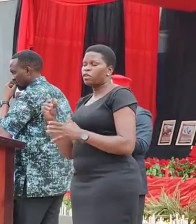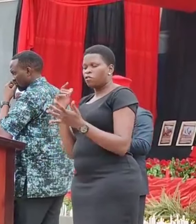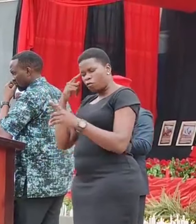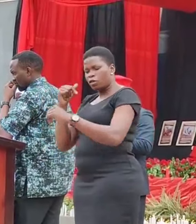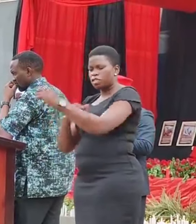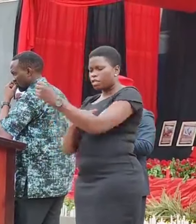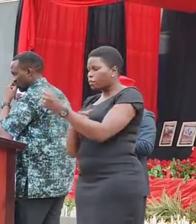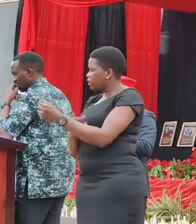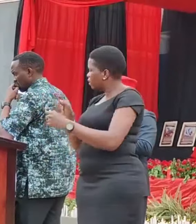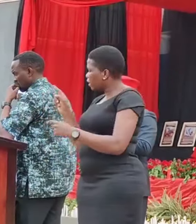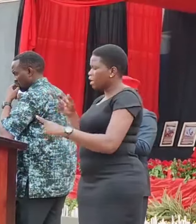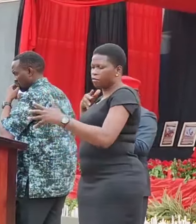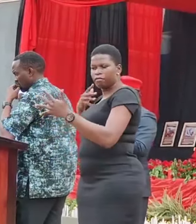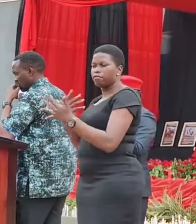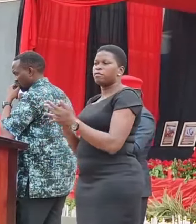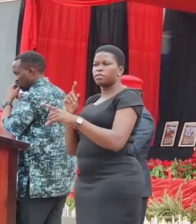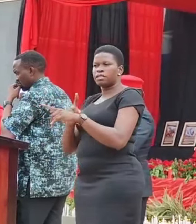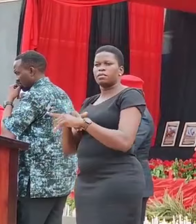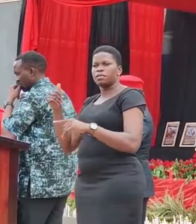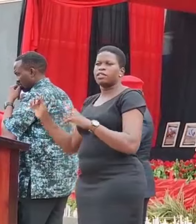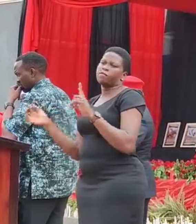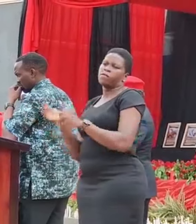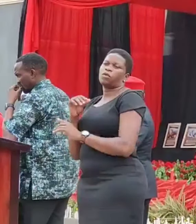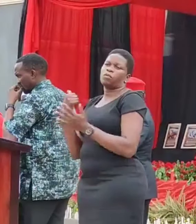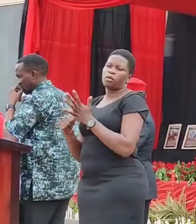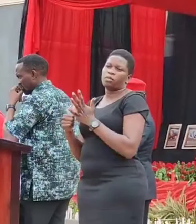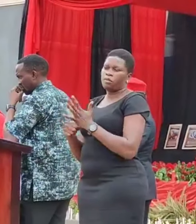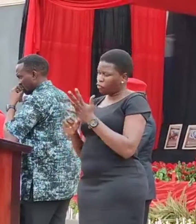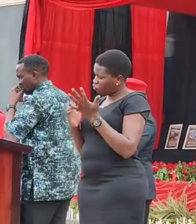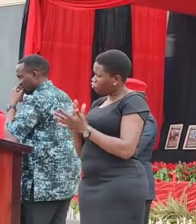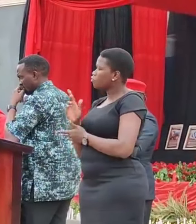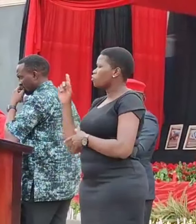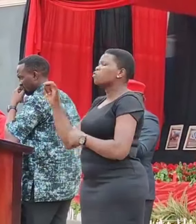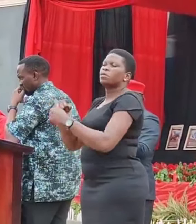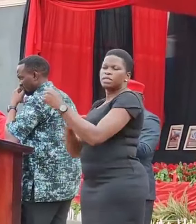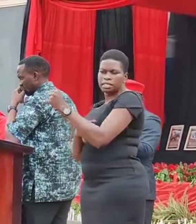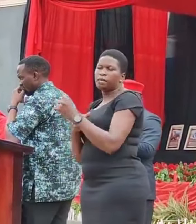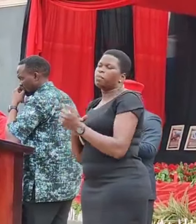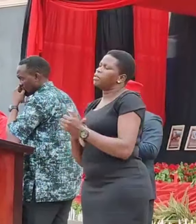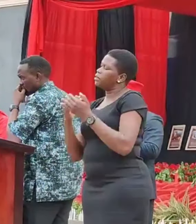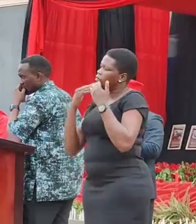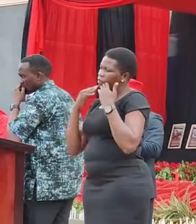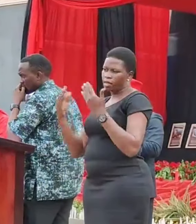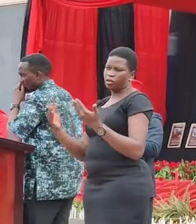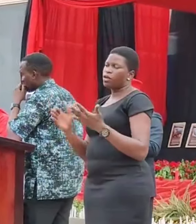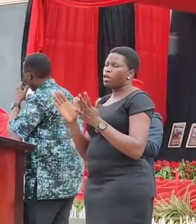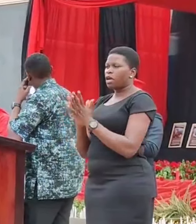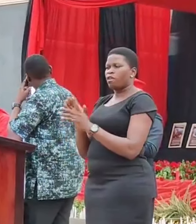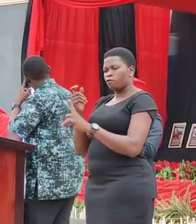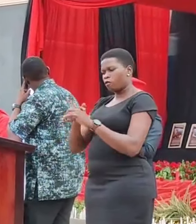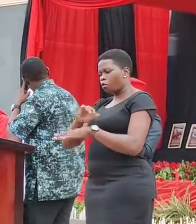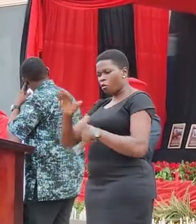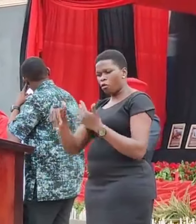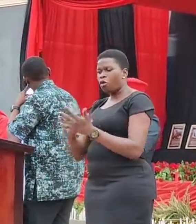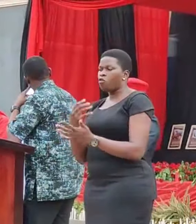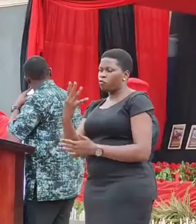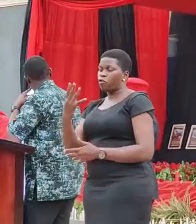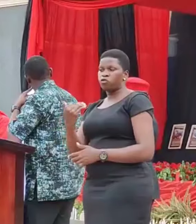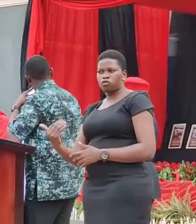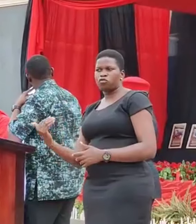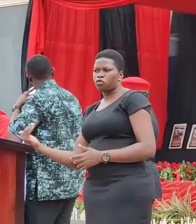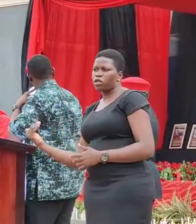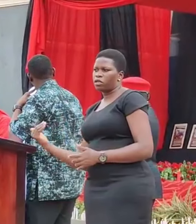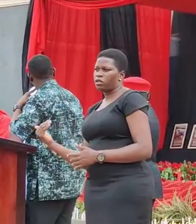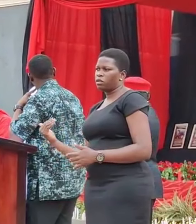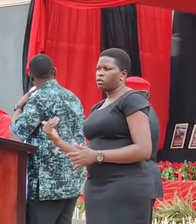I got this problem. And indeed, you've been supporting me. And out of my four children,